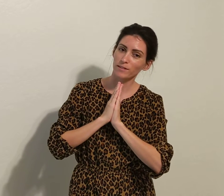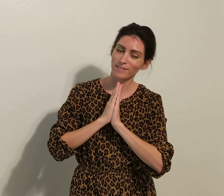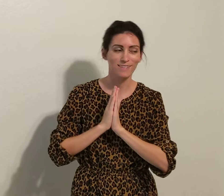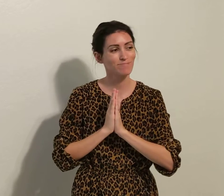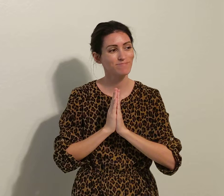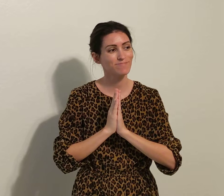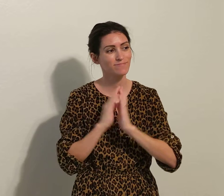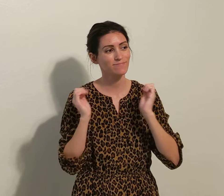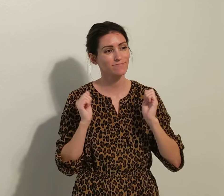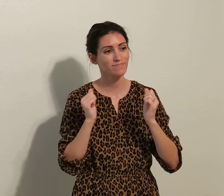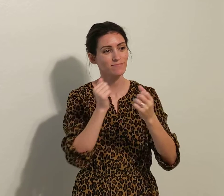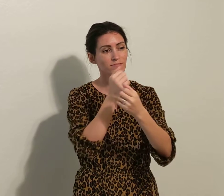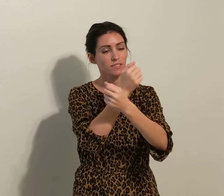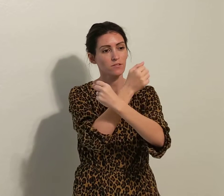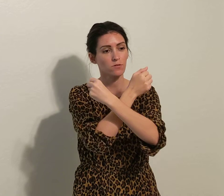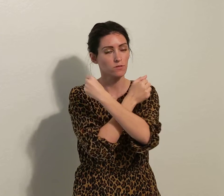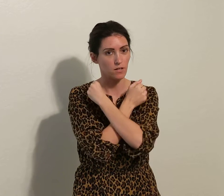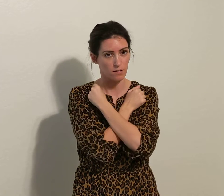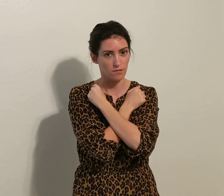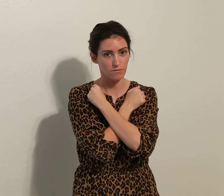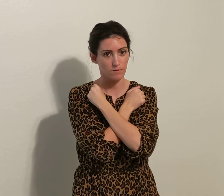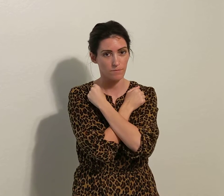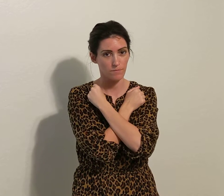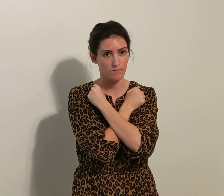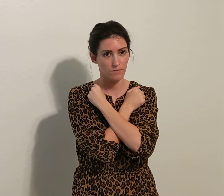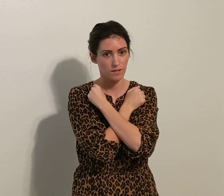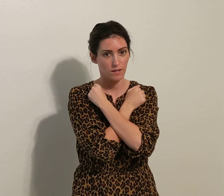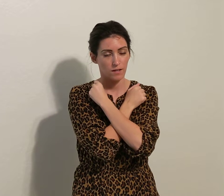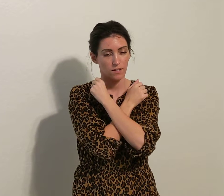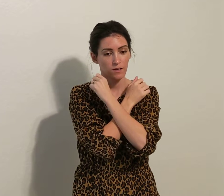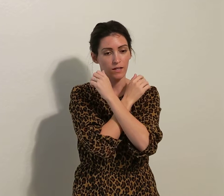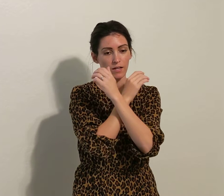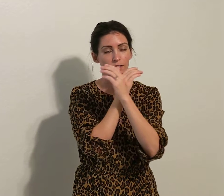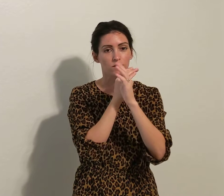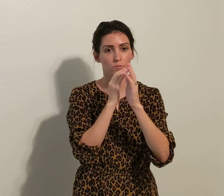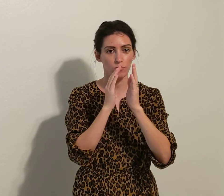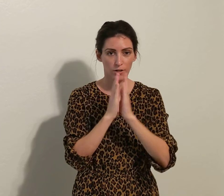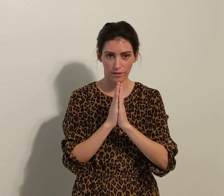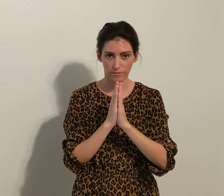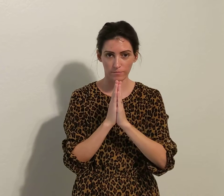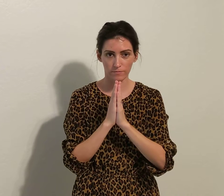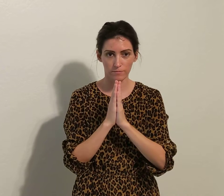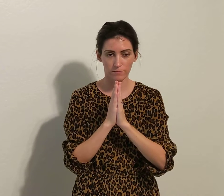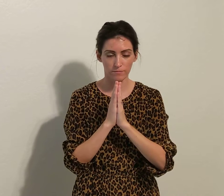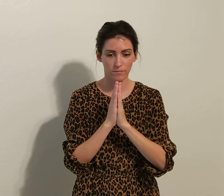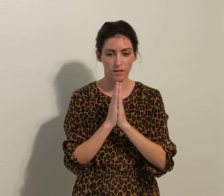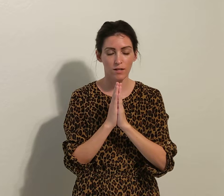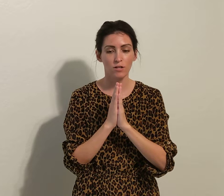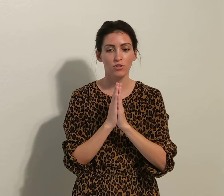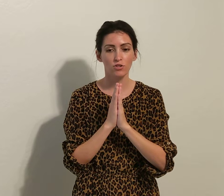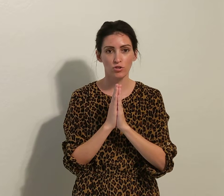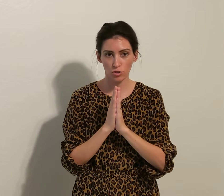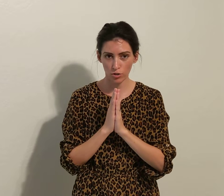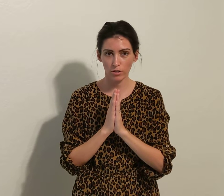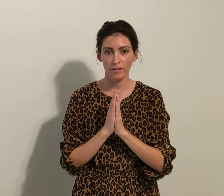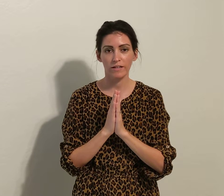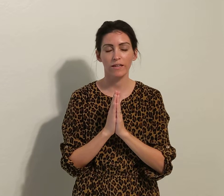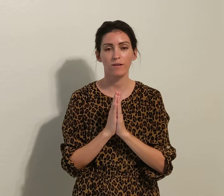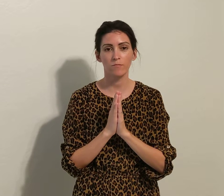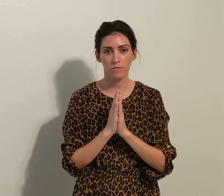this. So love and a prayer took him there.